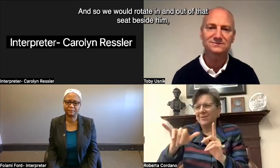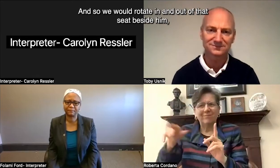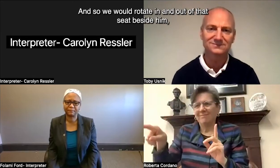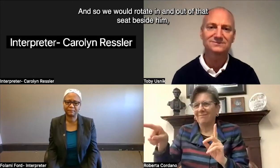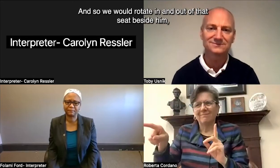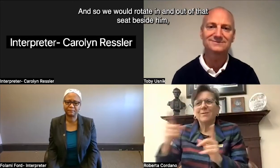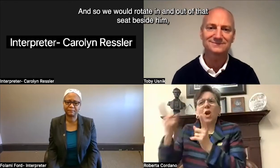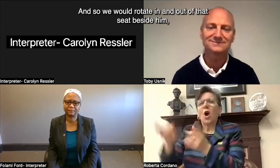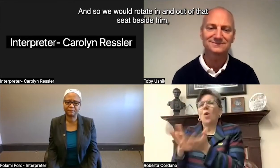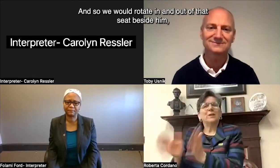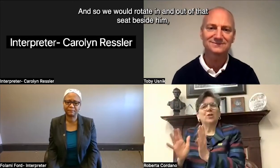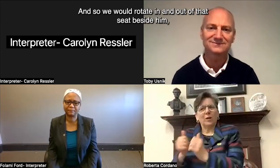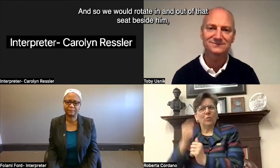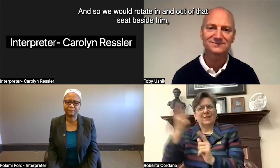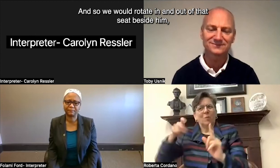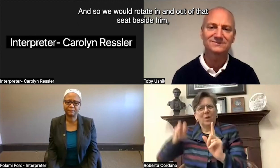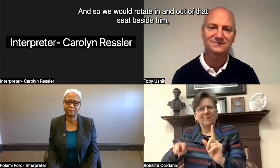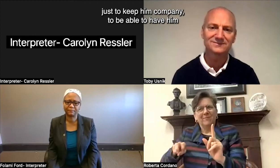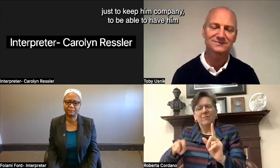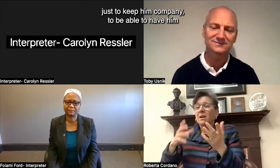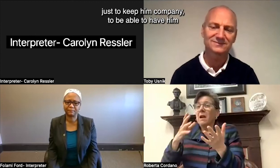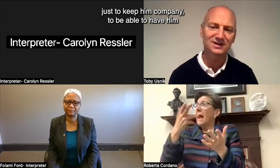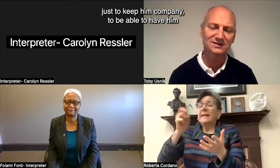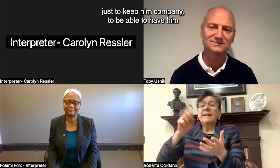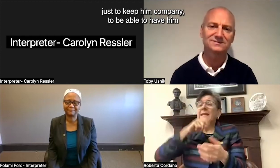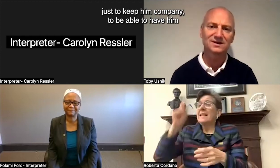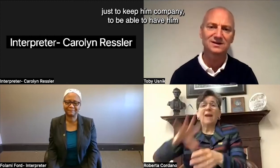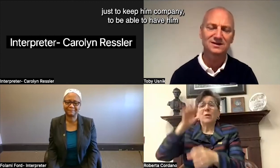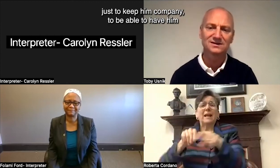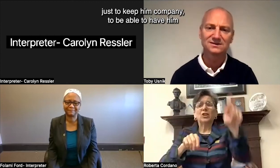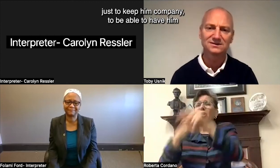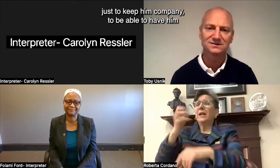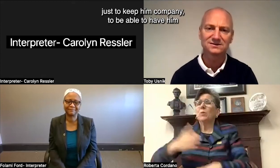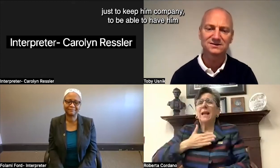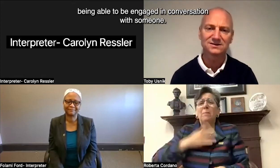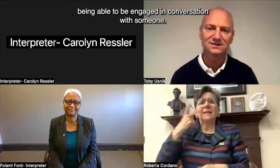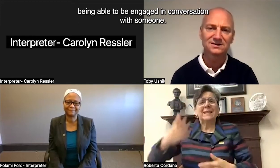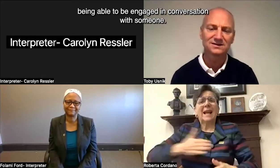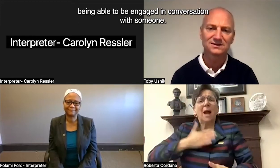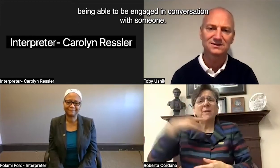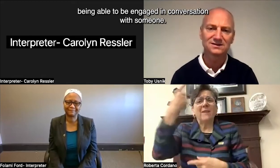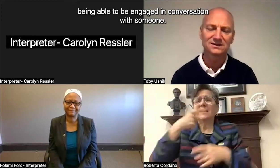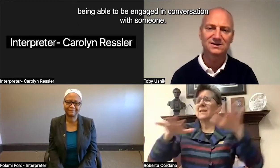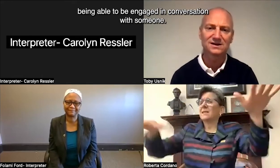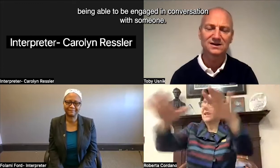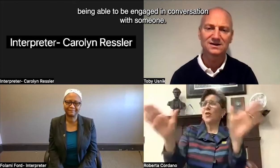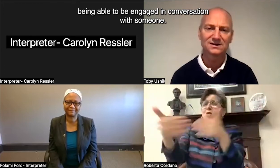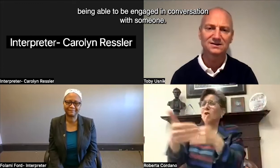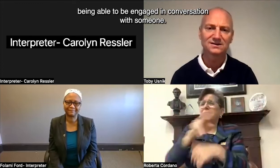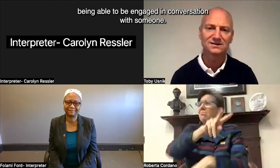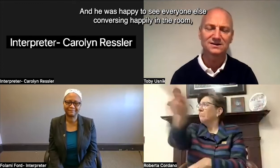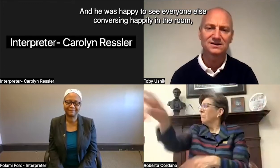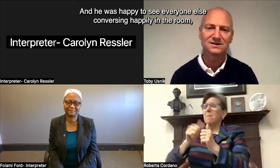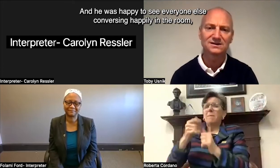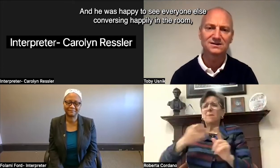out of that seat beside him just to keep him company to be able to have him being able to be engaged in conversation with someone. And he was happy